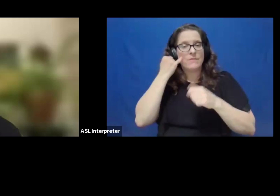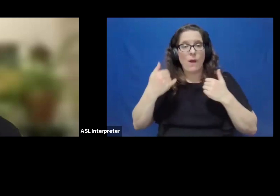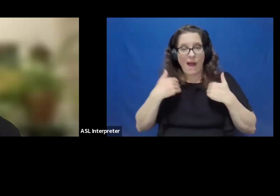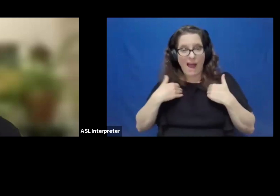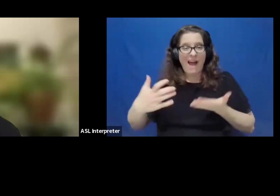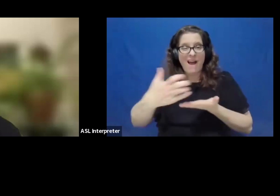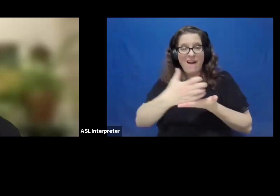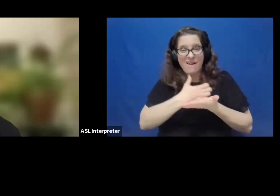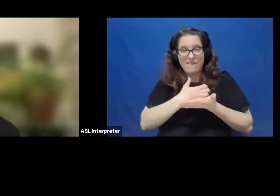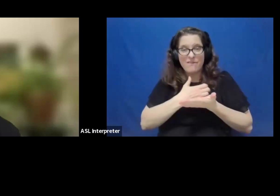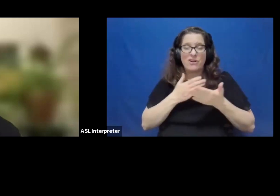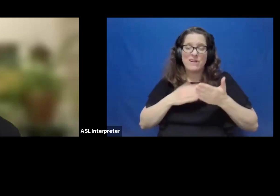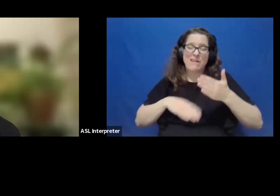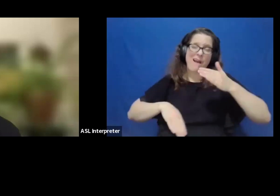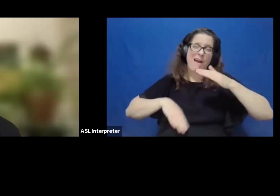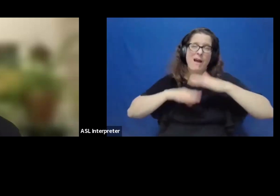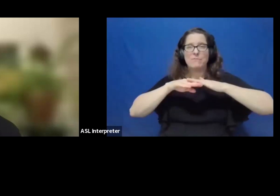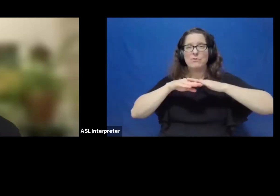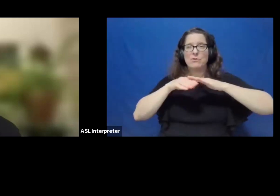$52,000 a year,